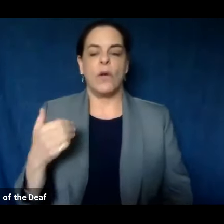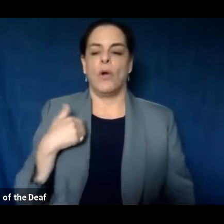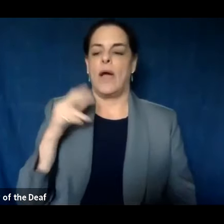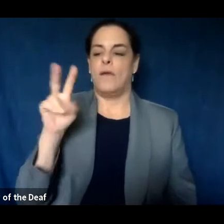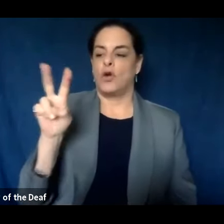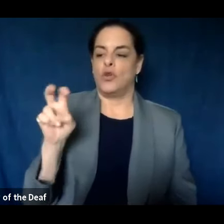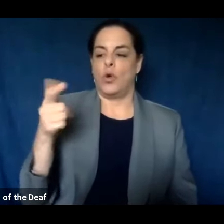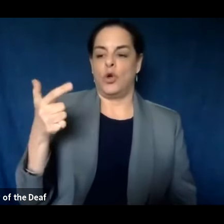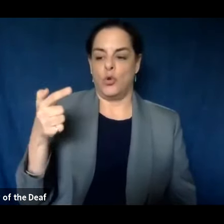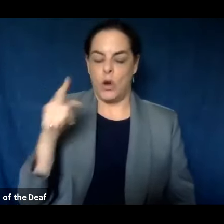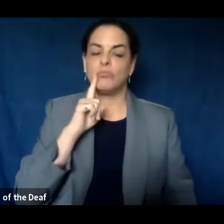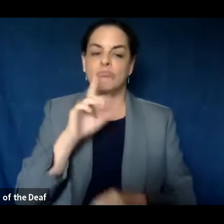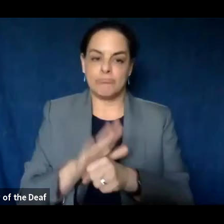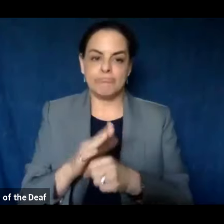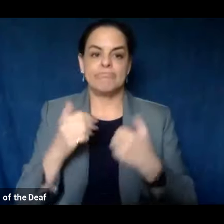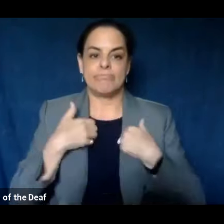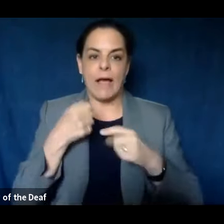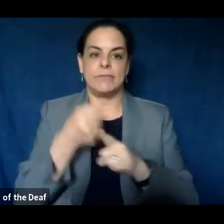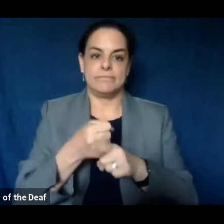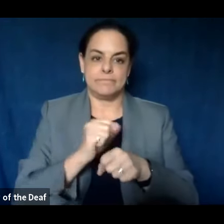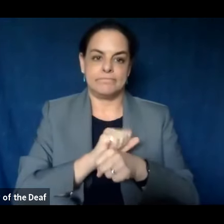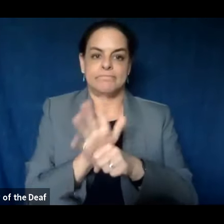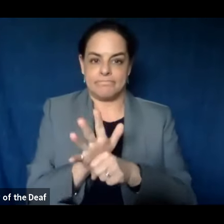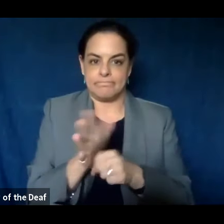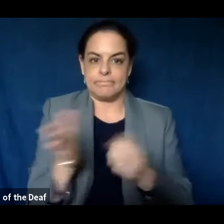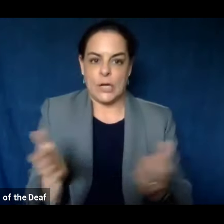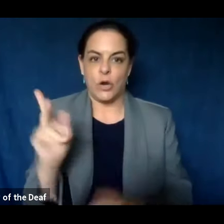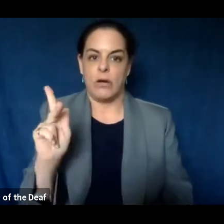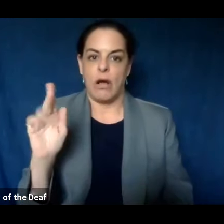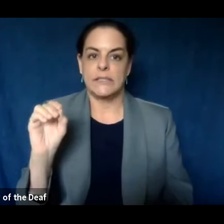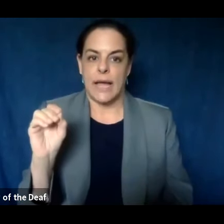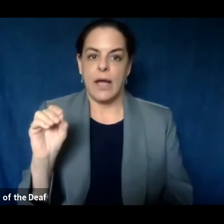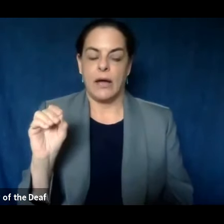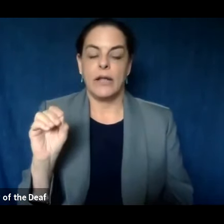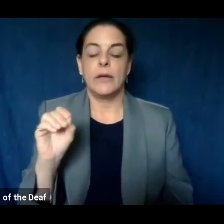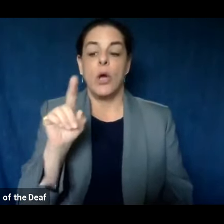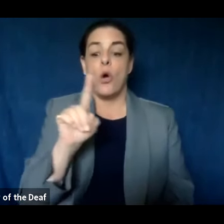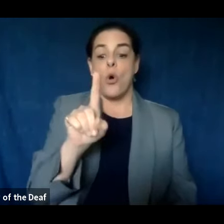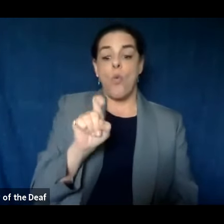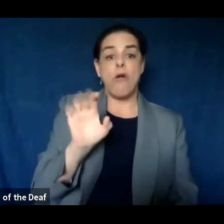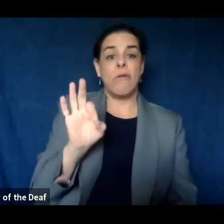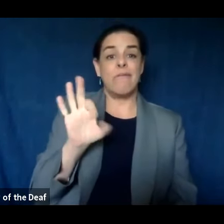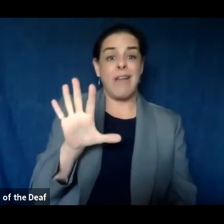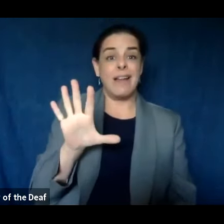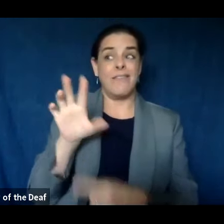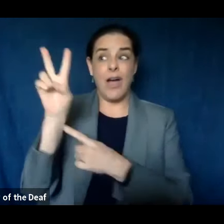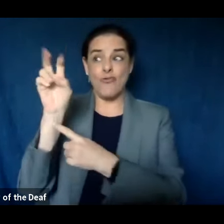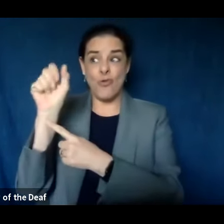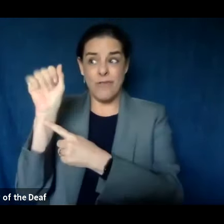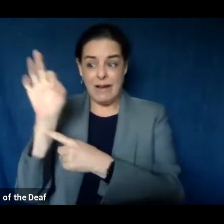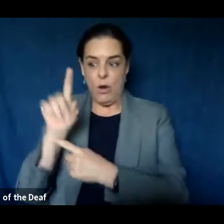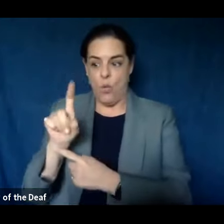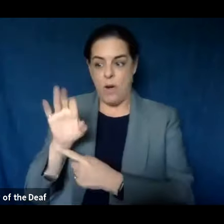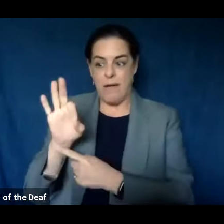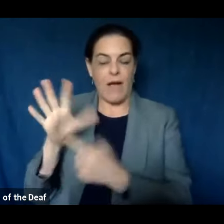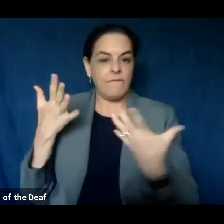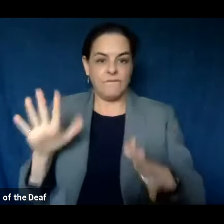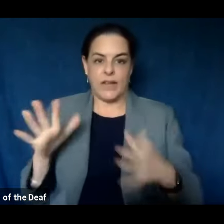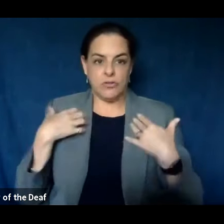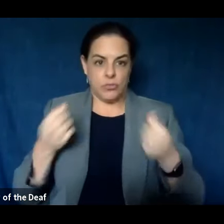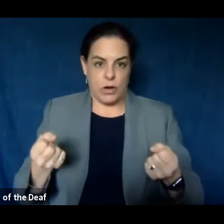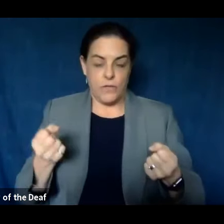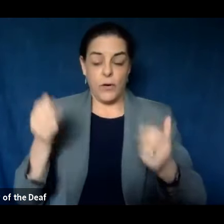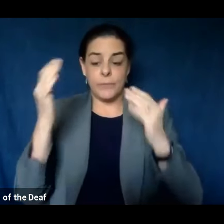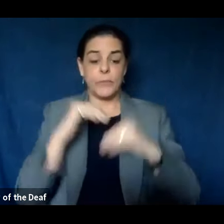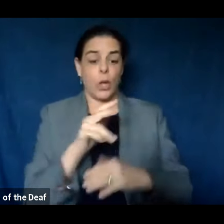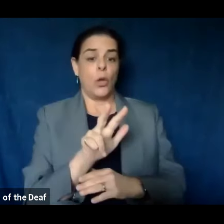221 confirmed cases of COVID-19 in Knox County. 195 of those have recovered. 34 have